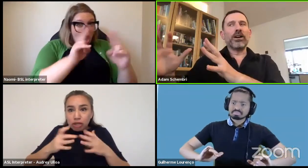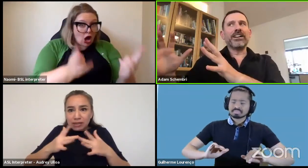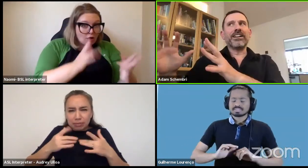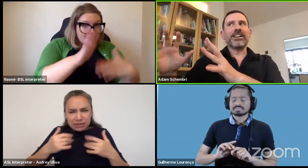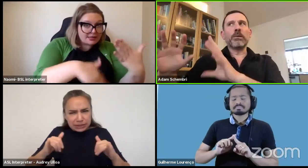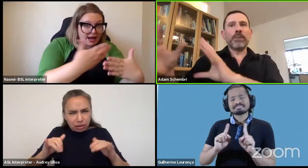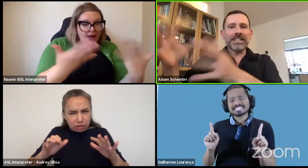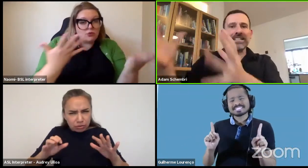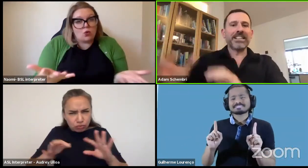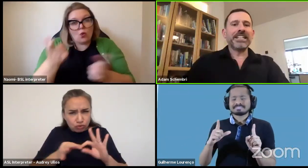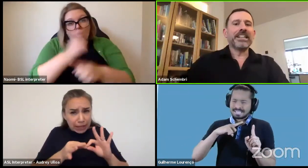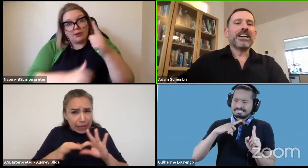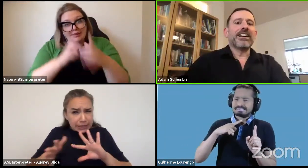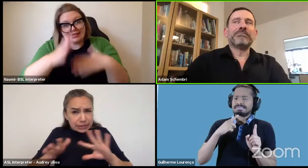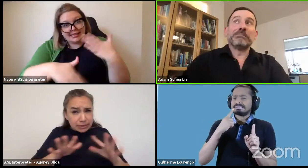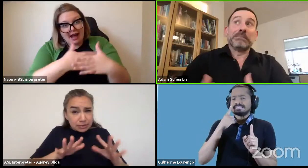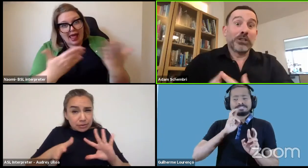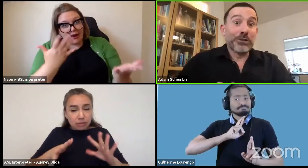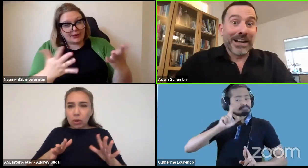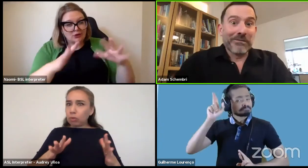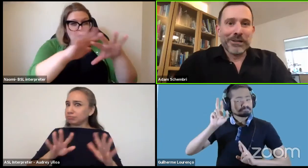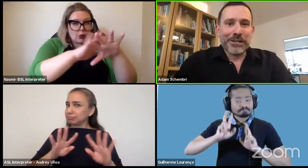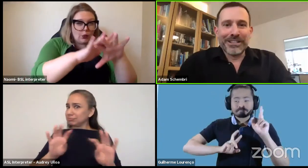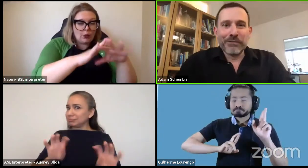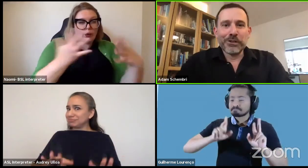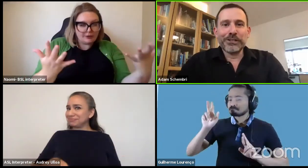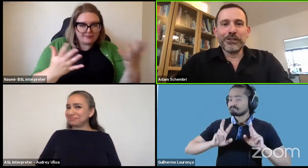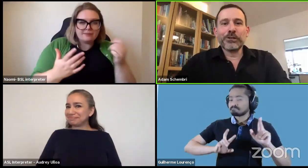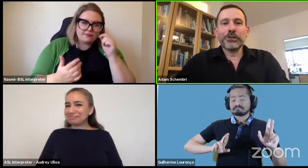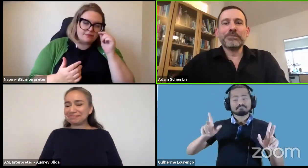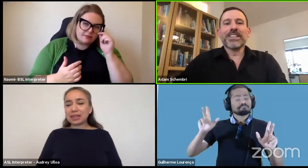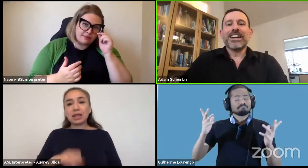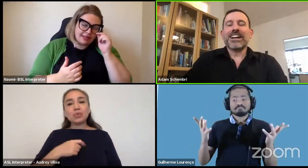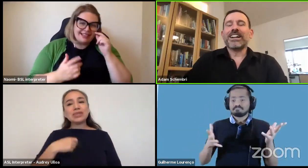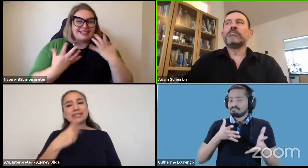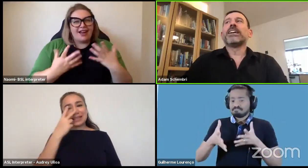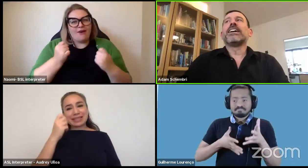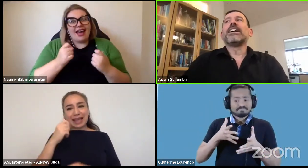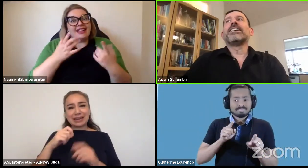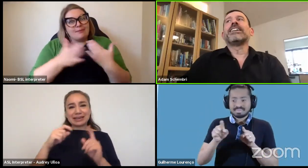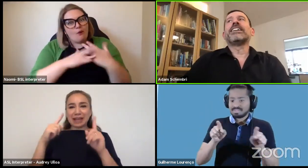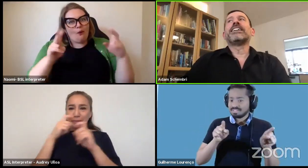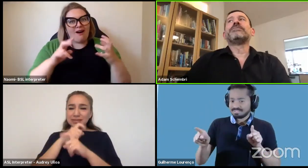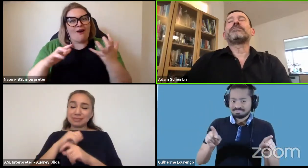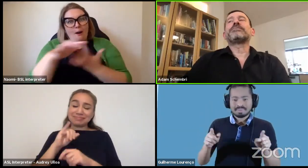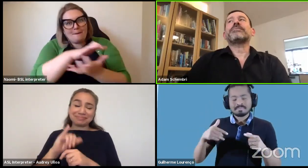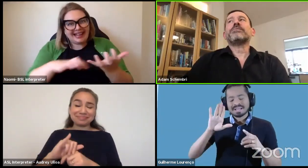more complexity, to use that word, the word du jour,